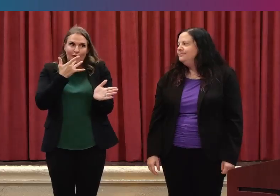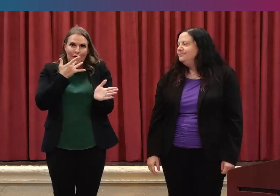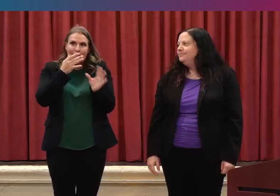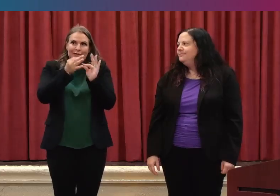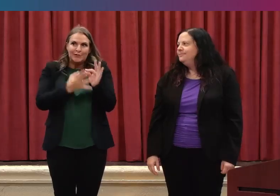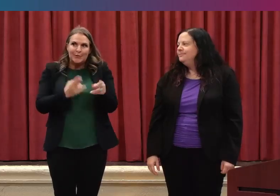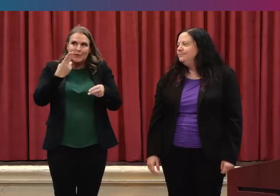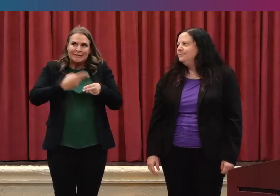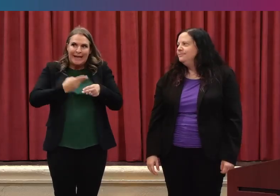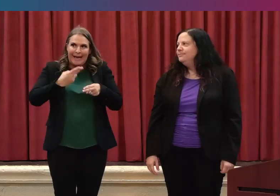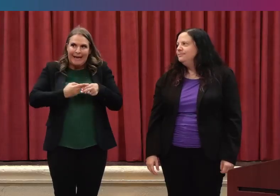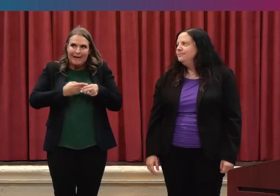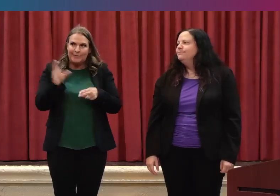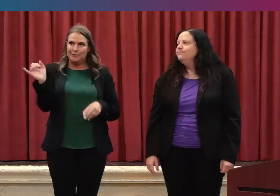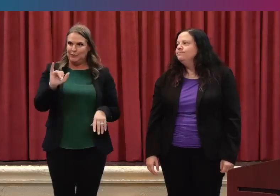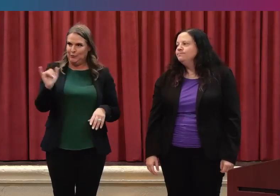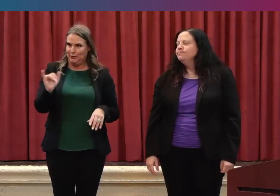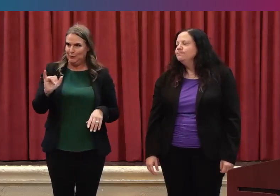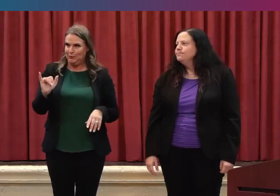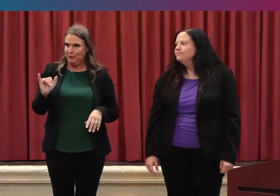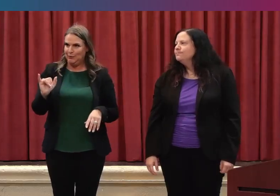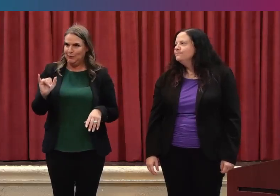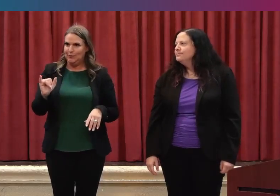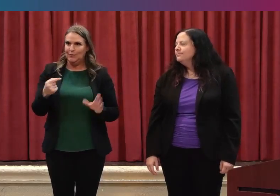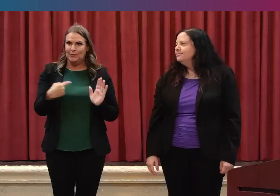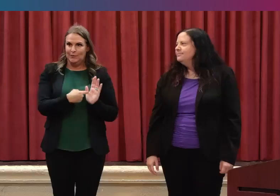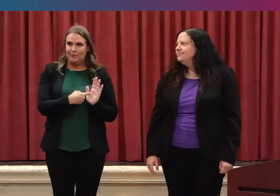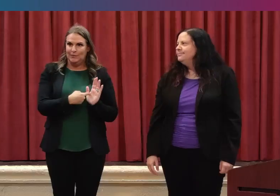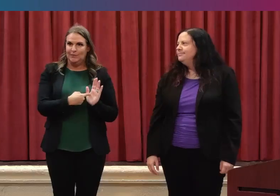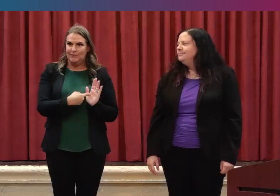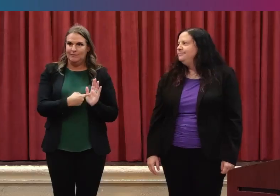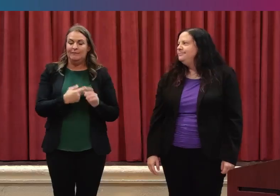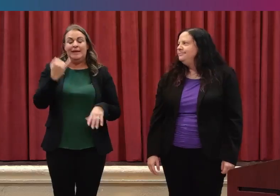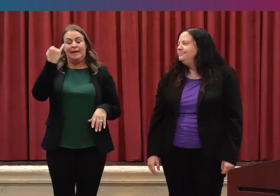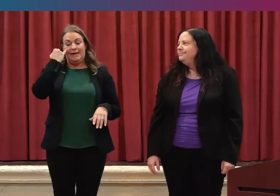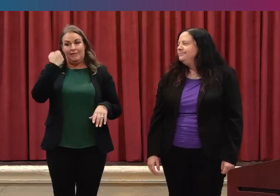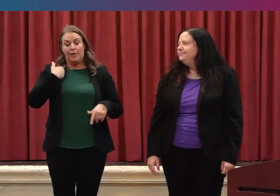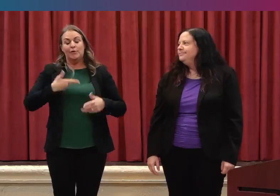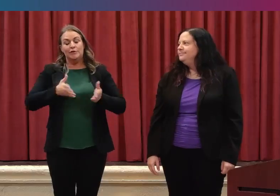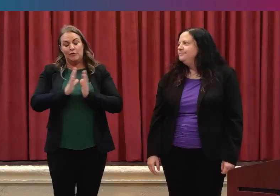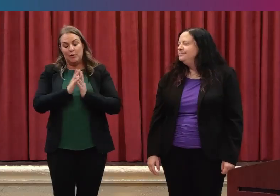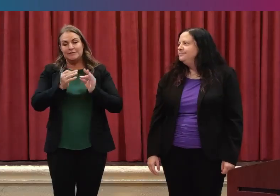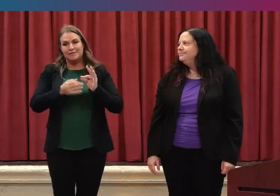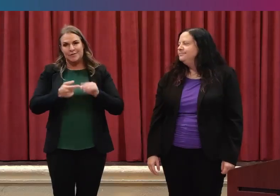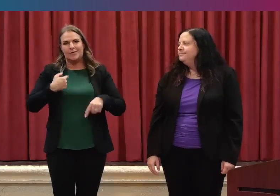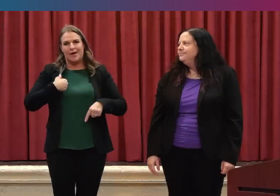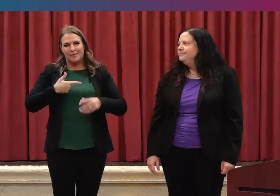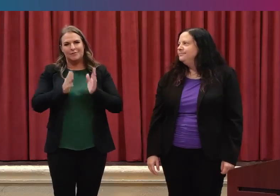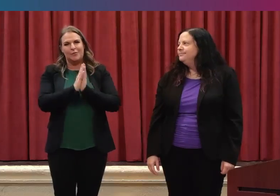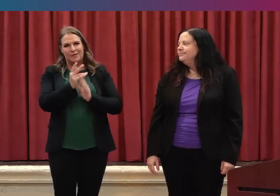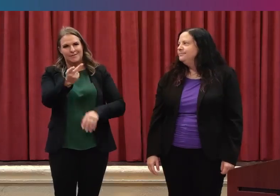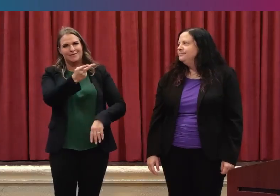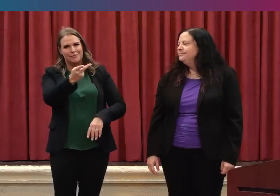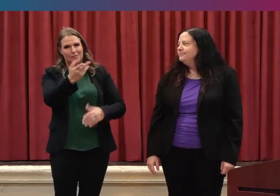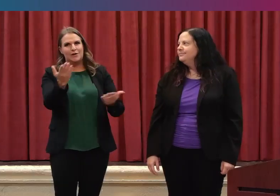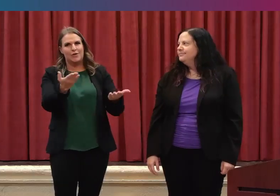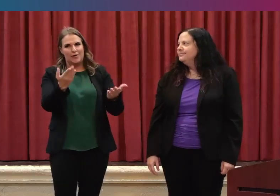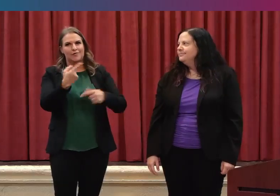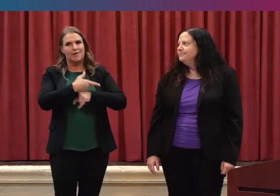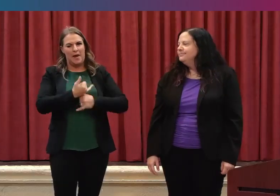interpreter, you can also make sure that you put down that interpreter's name and you can request them for other assignments. If I